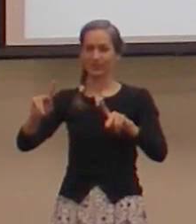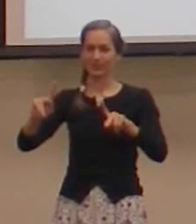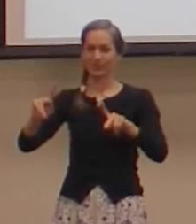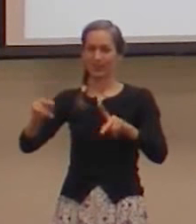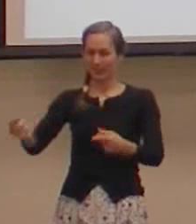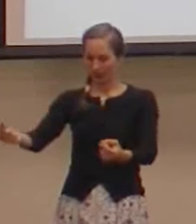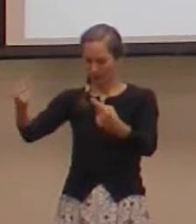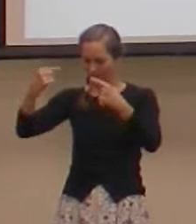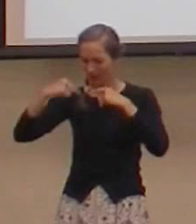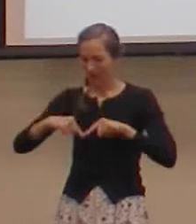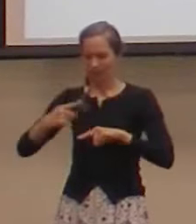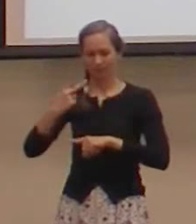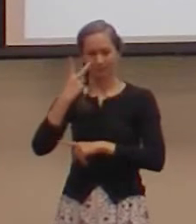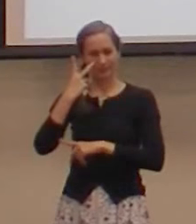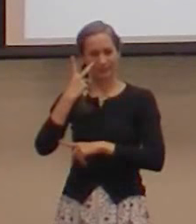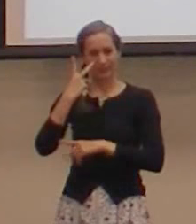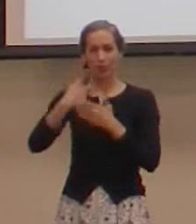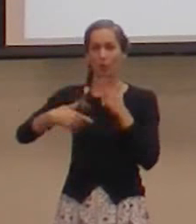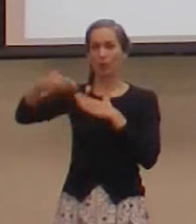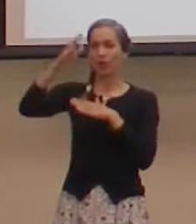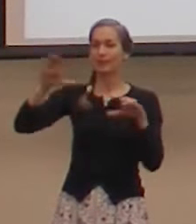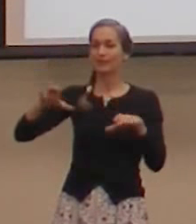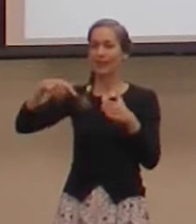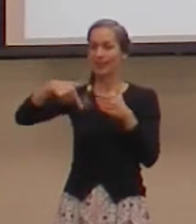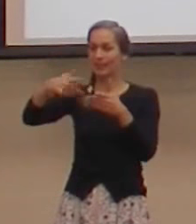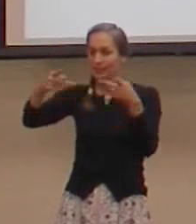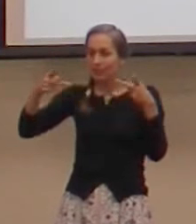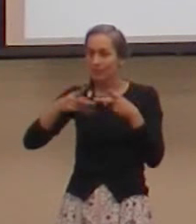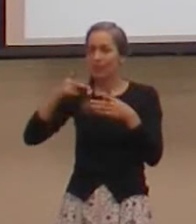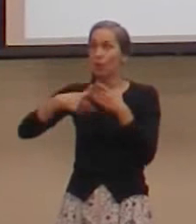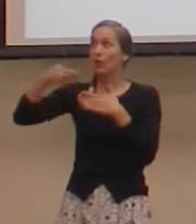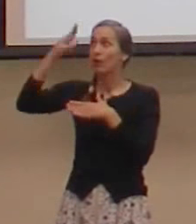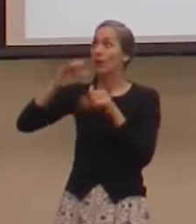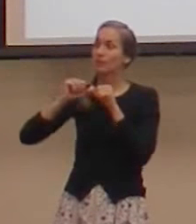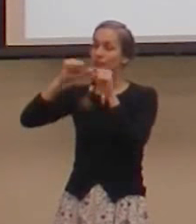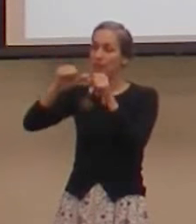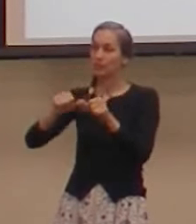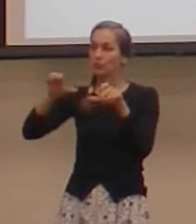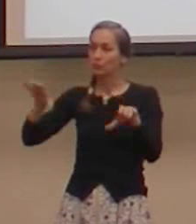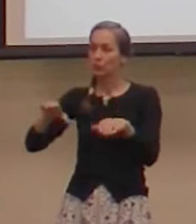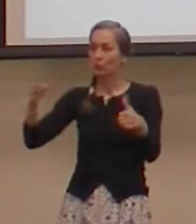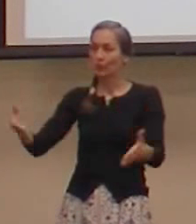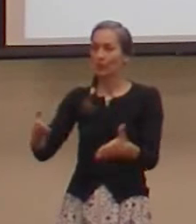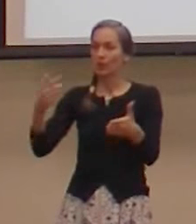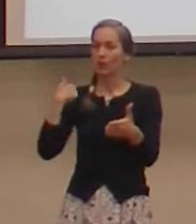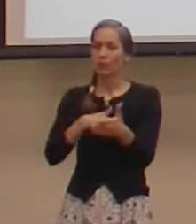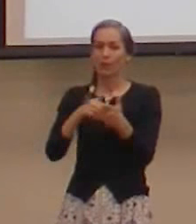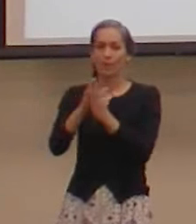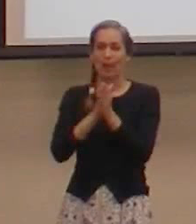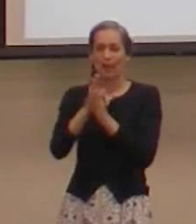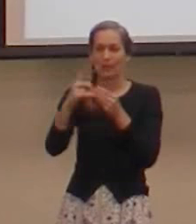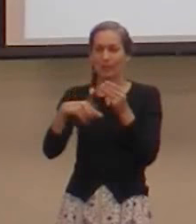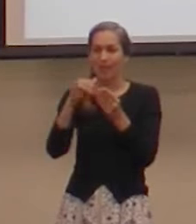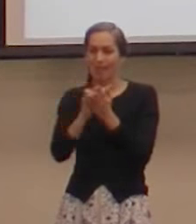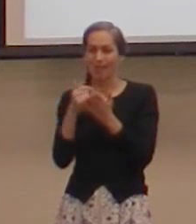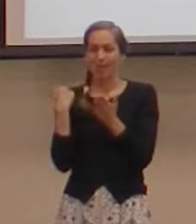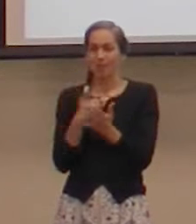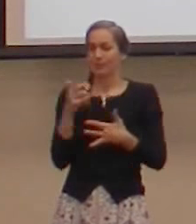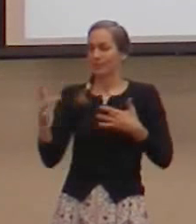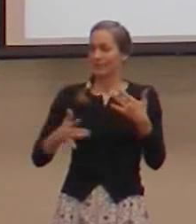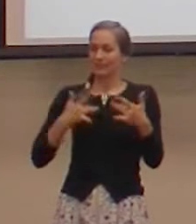to come and see what God has done in this place, what God continues to do in this place. And we are passionate about that. We're excited about